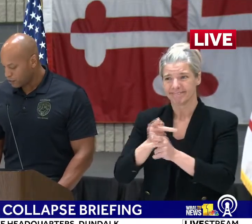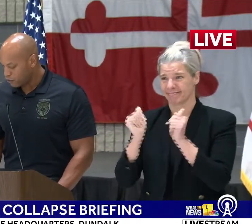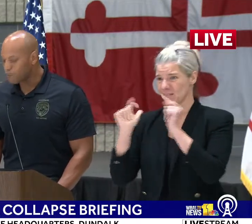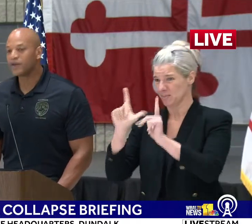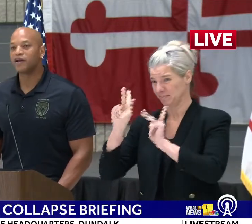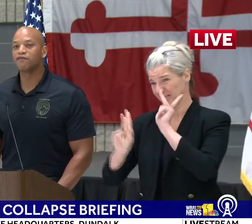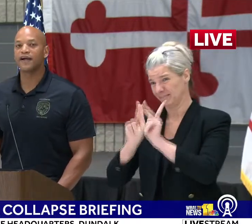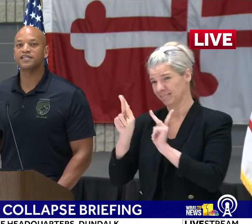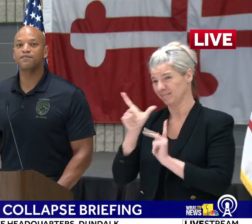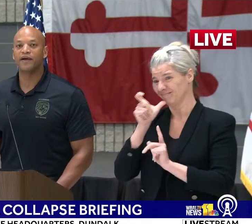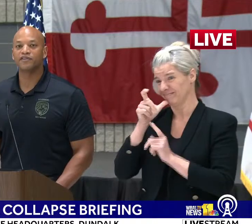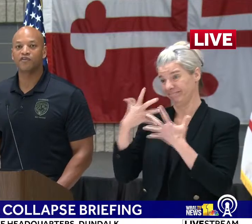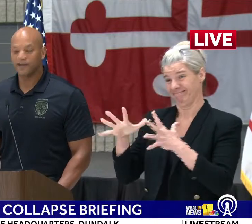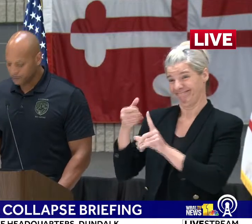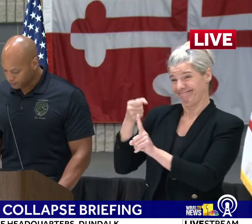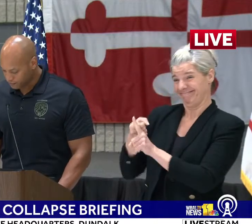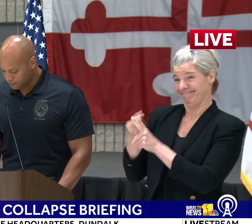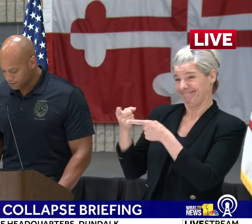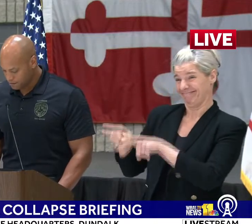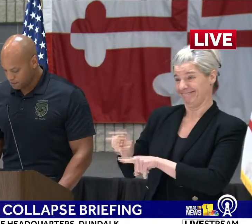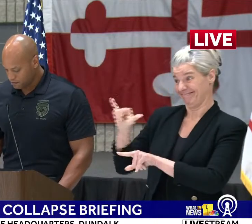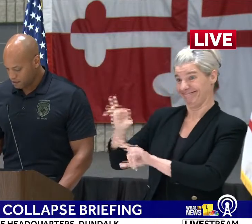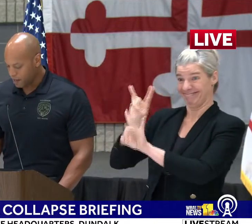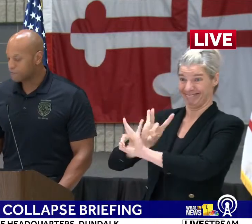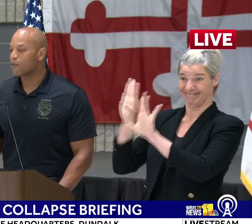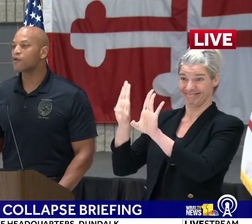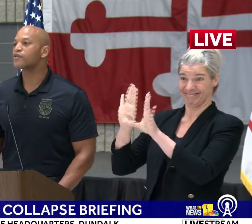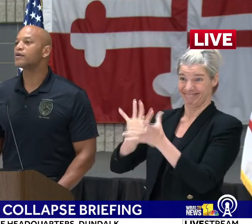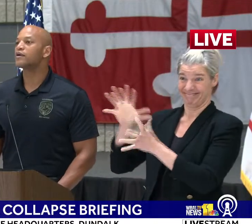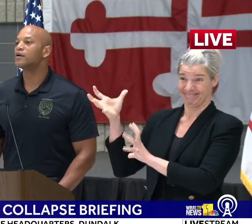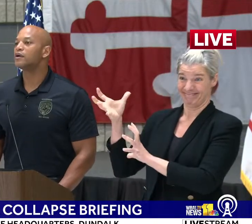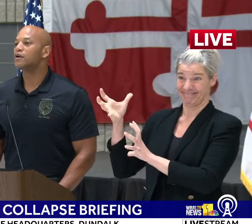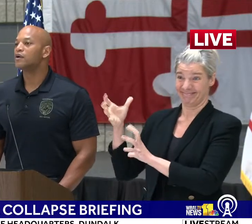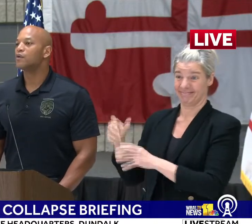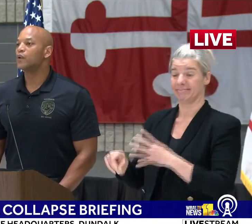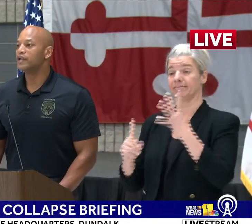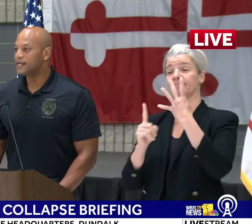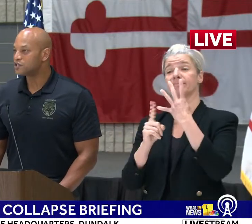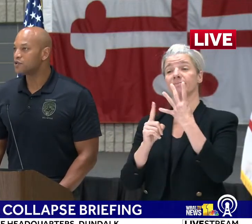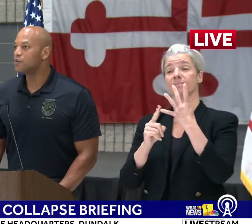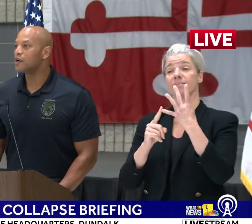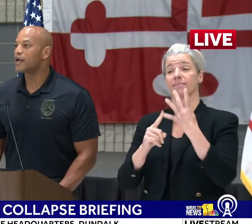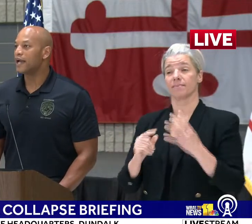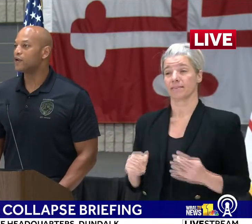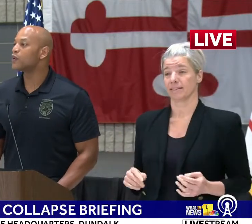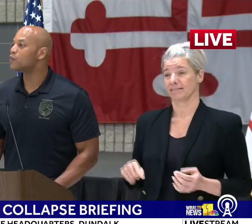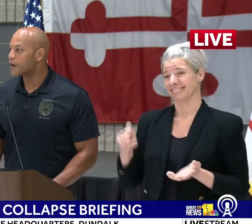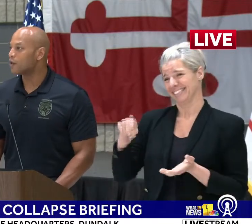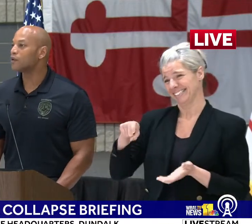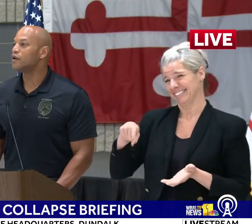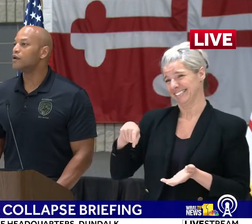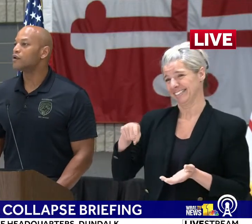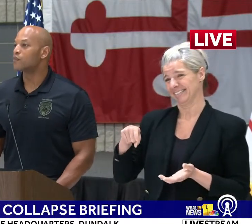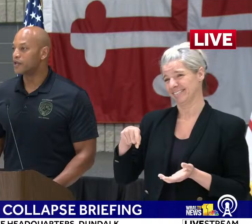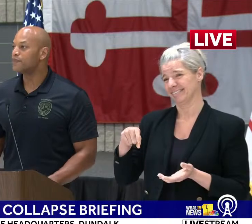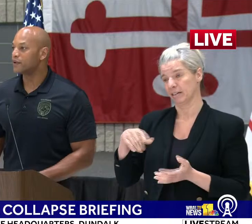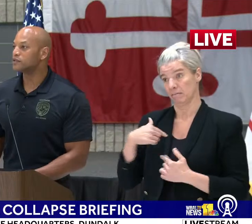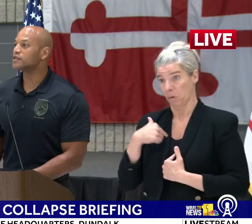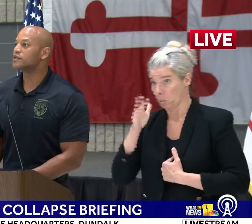the people who have been affected by this crisis. And fourth, we need to and we